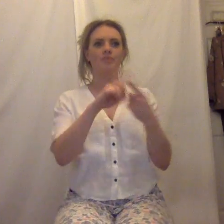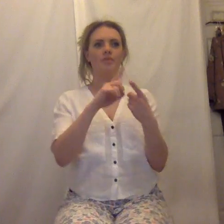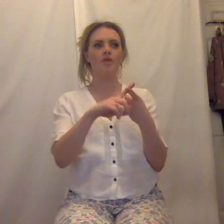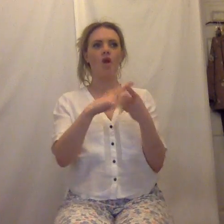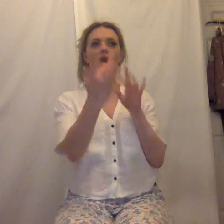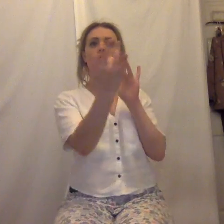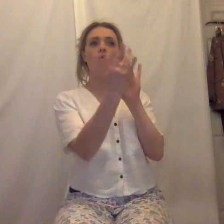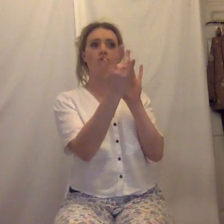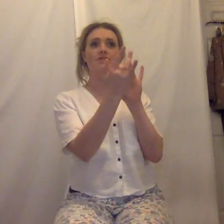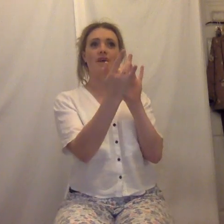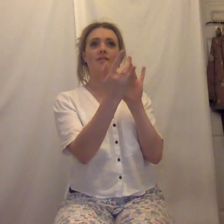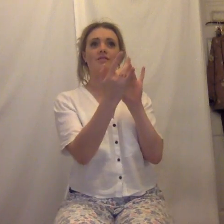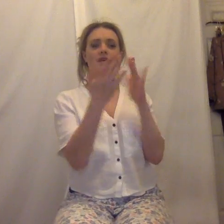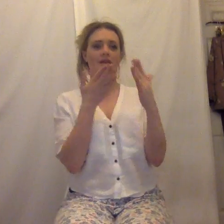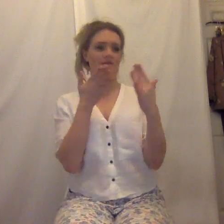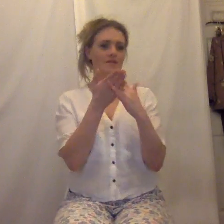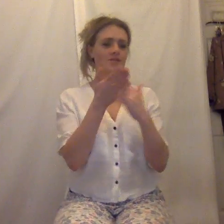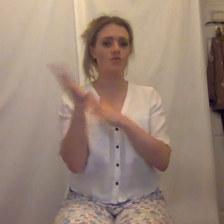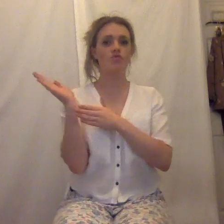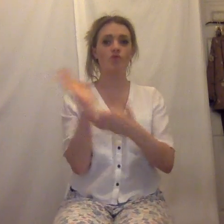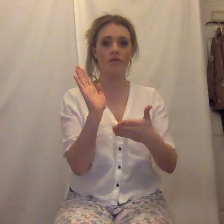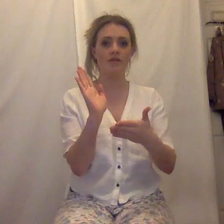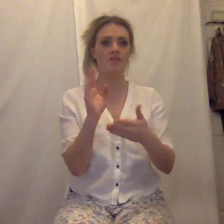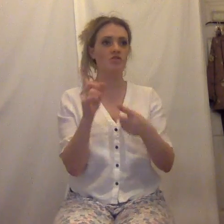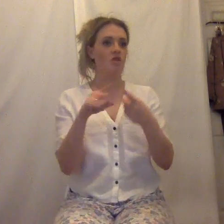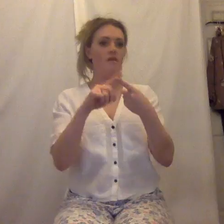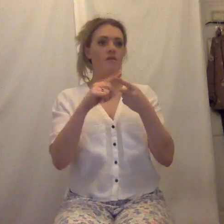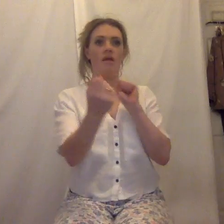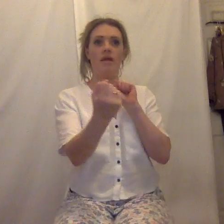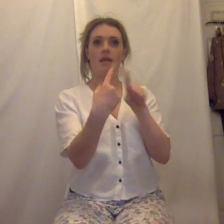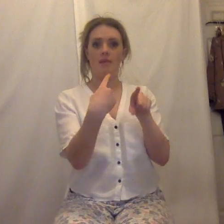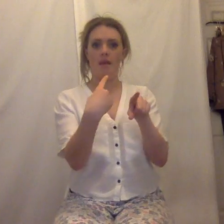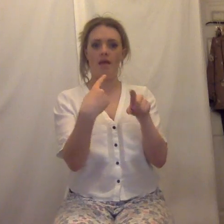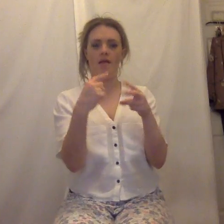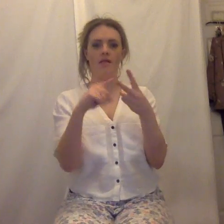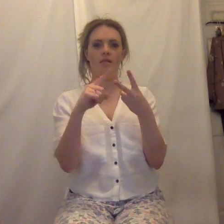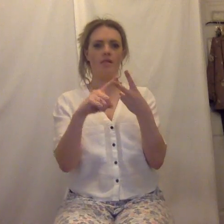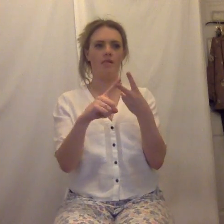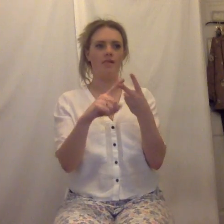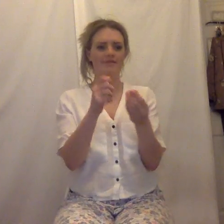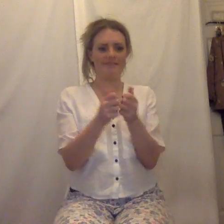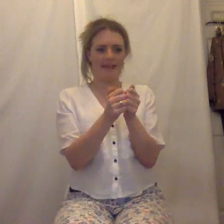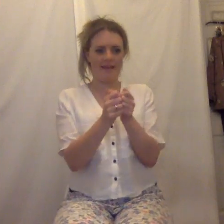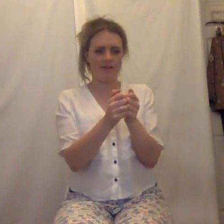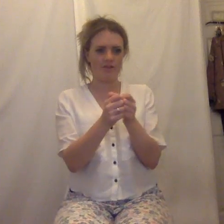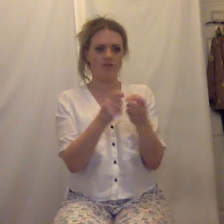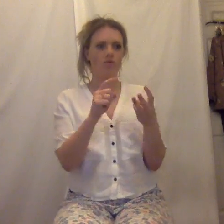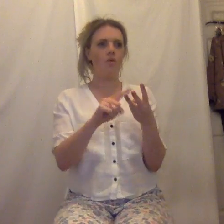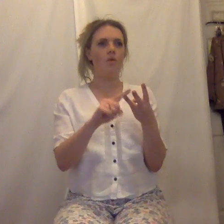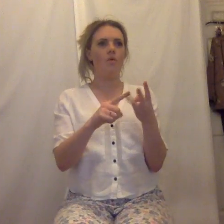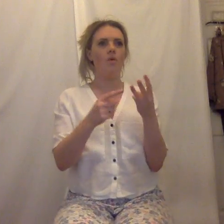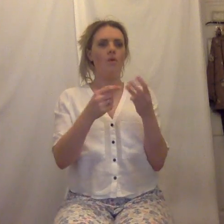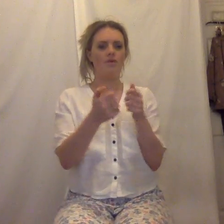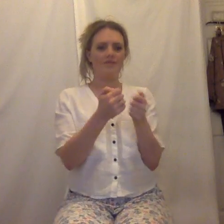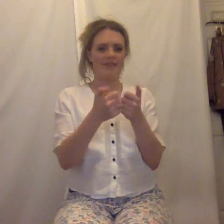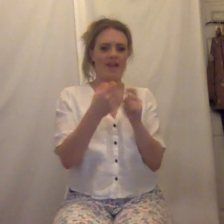in accessible ways, for example, email, text or text email. Receive information and correspondence in formats they